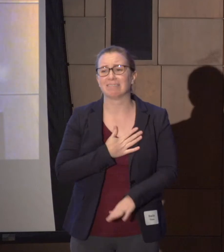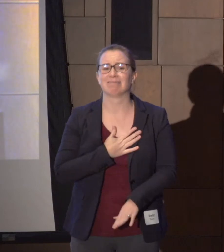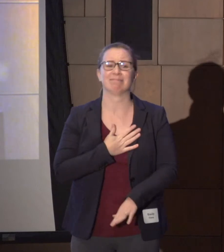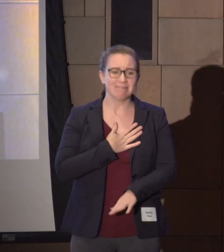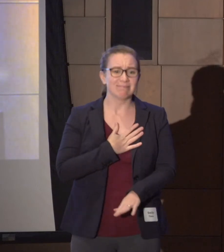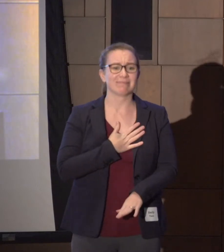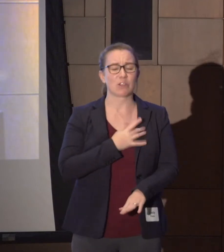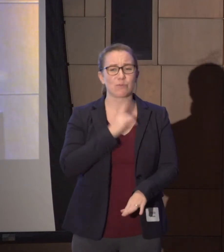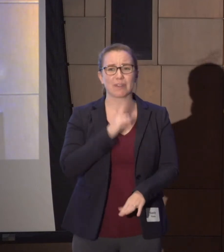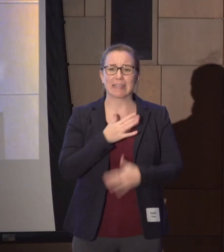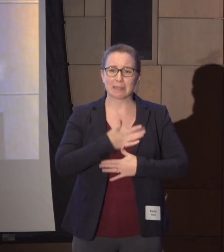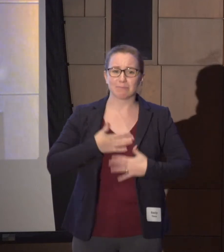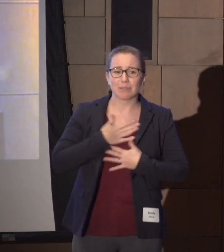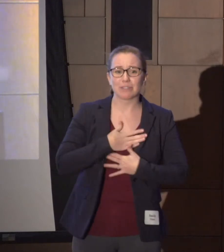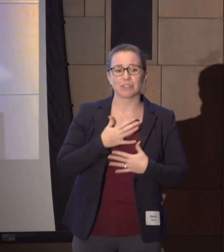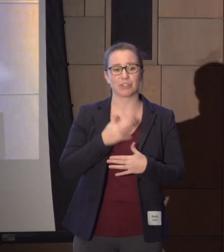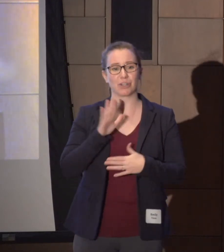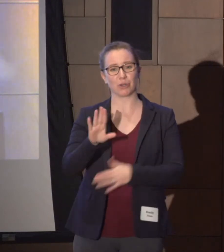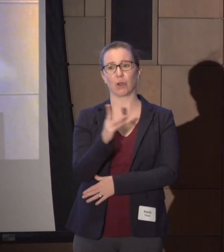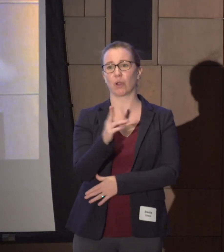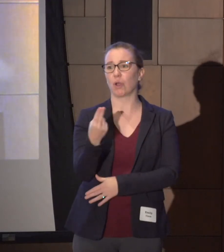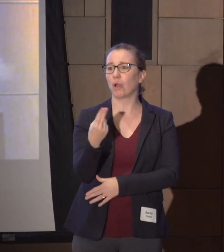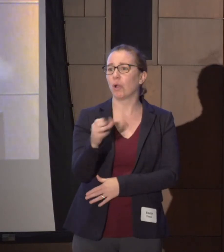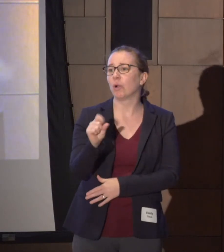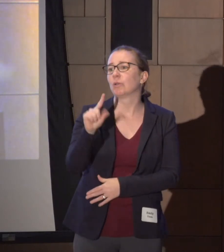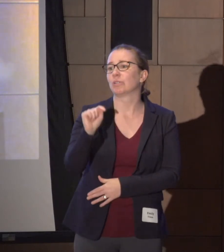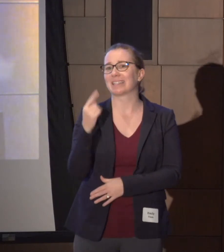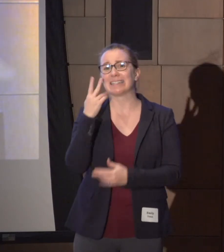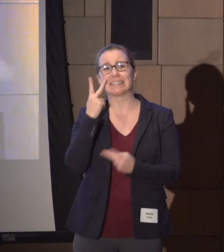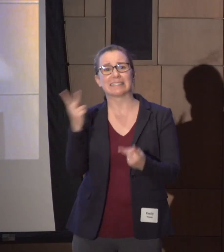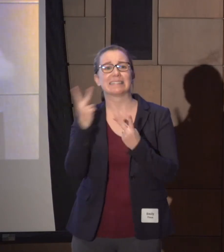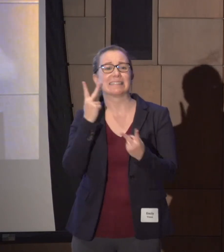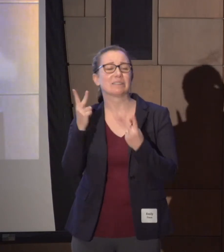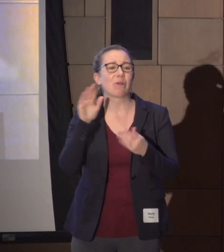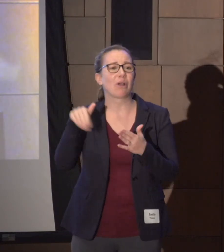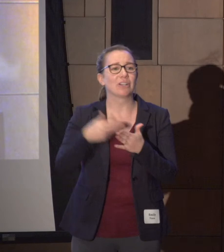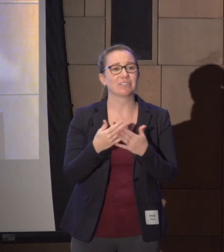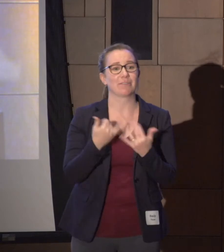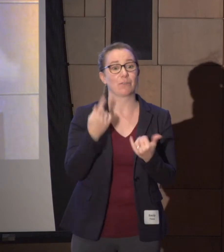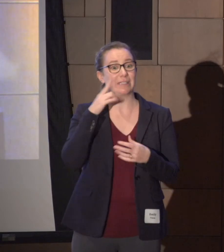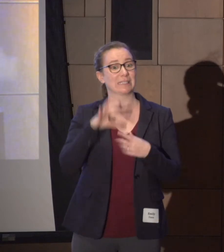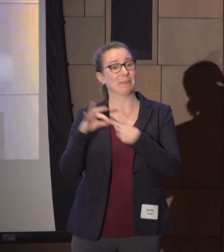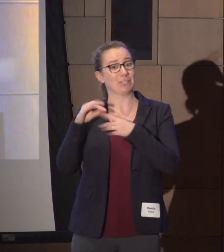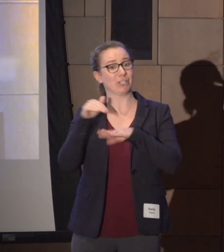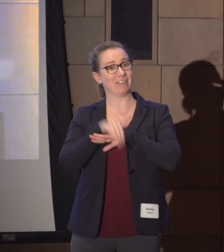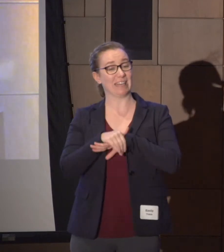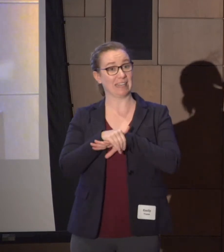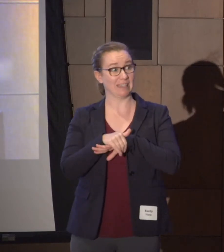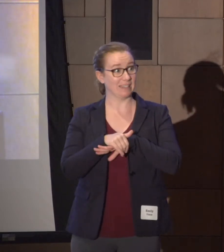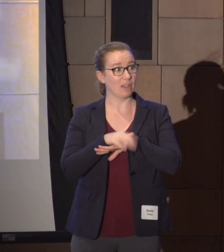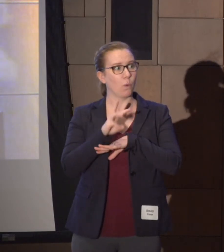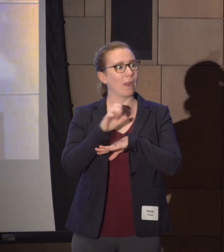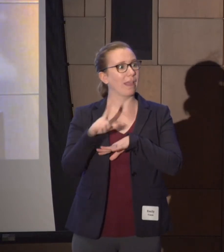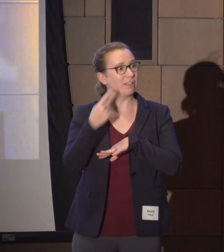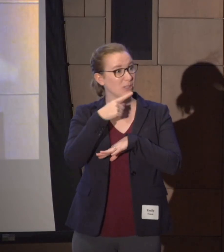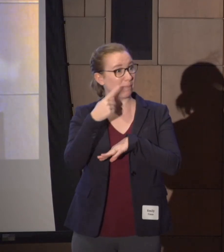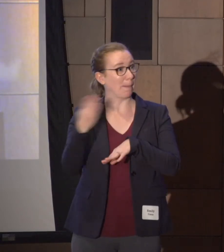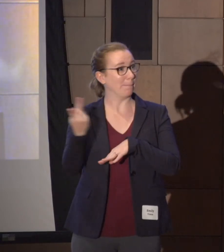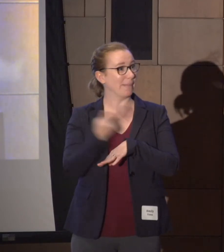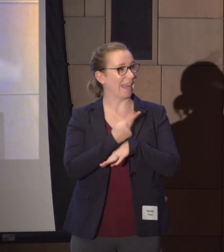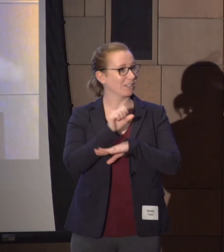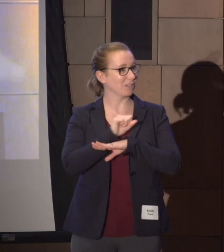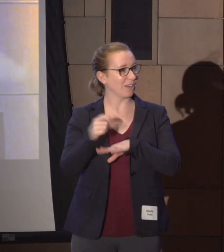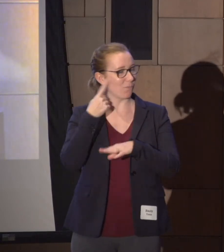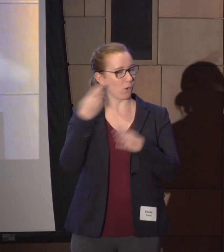been such a pleasure being your host, seeing you all here tonight for this very special evening. Will, if I could have you come back to the stage for your